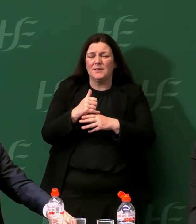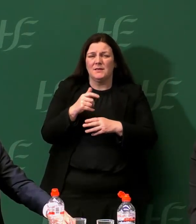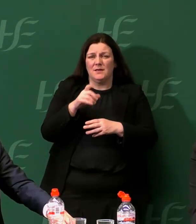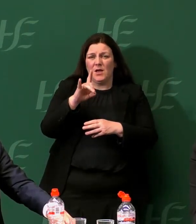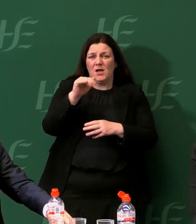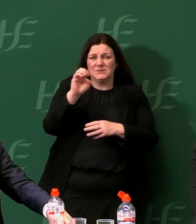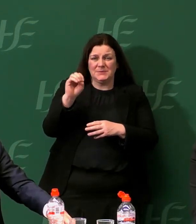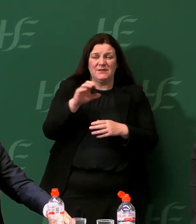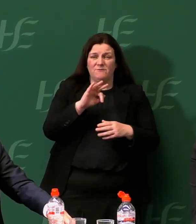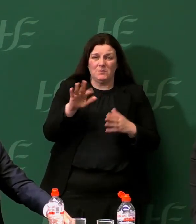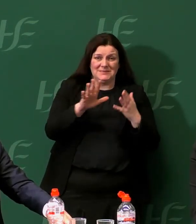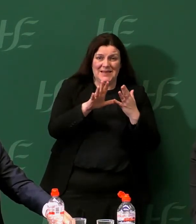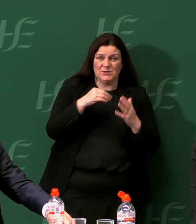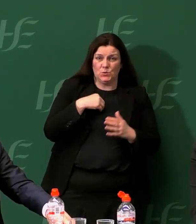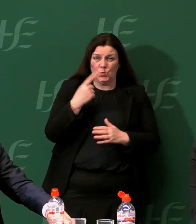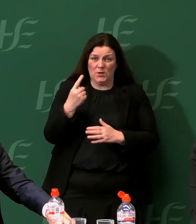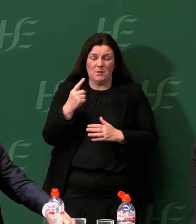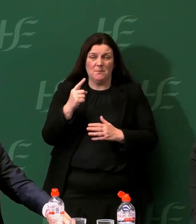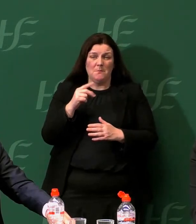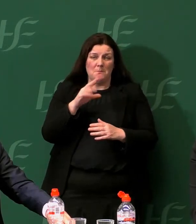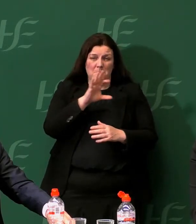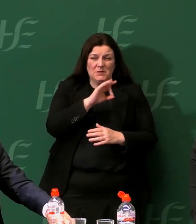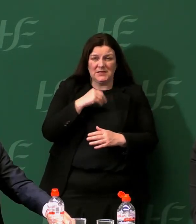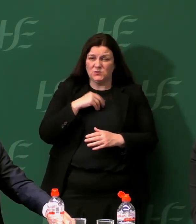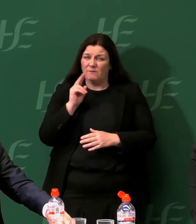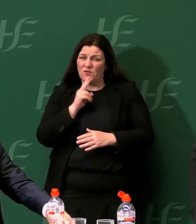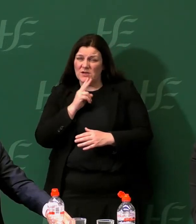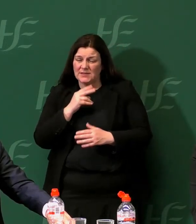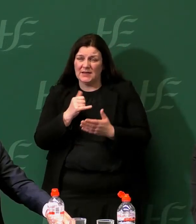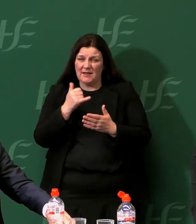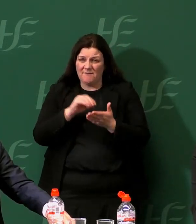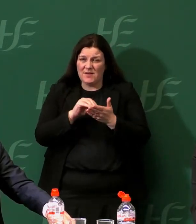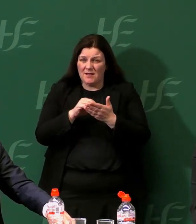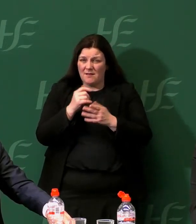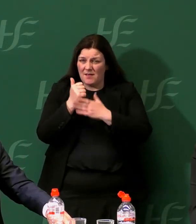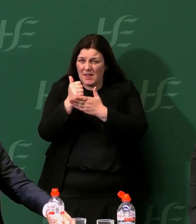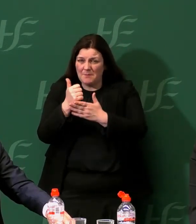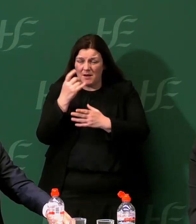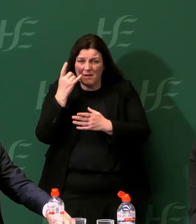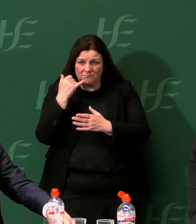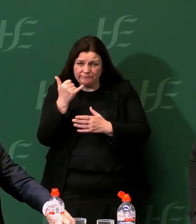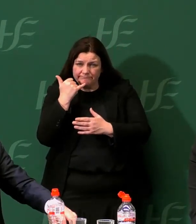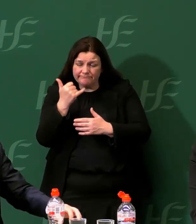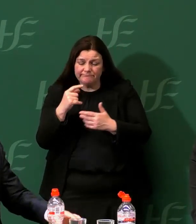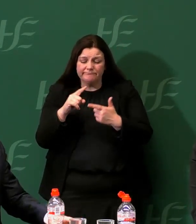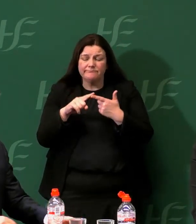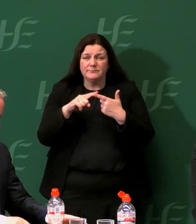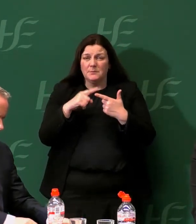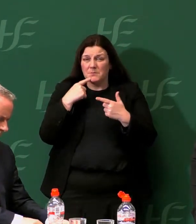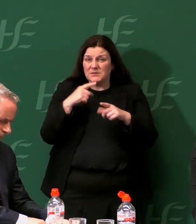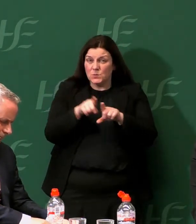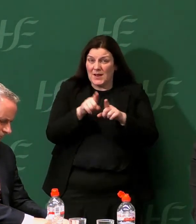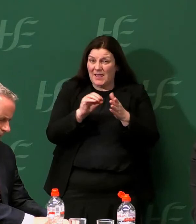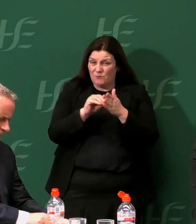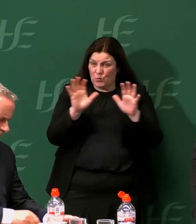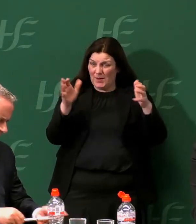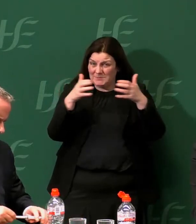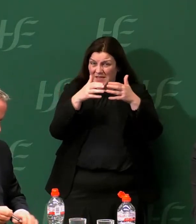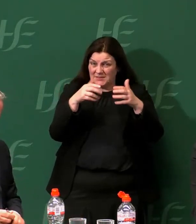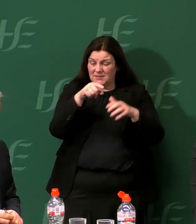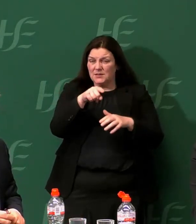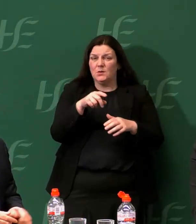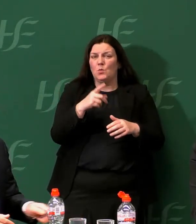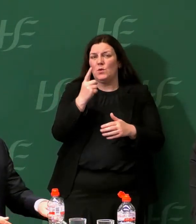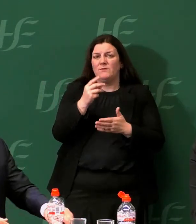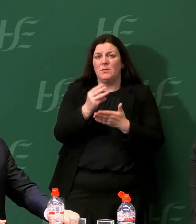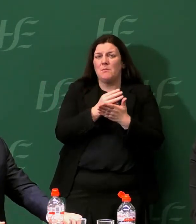1 Monday to Friday. And that's really important. So there's also a range of resources on our HSE website. I think part of the problem about grief and bereavement is that